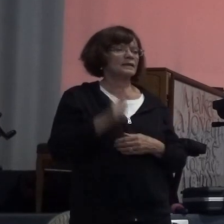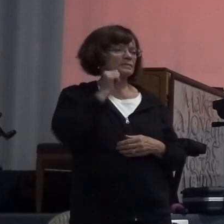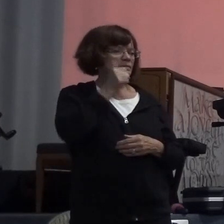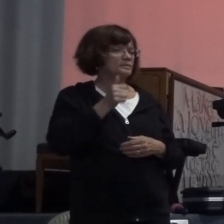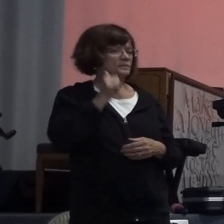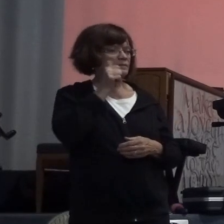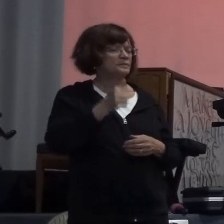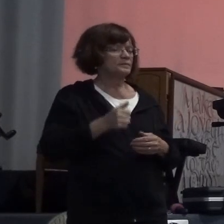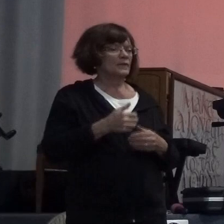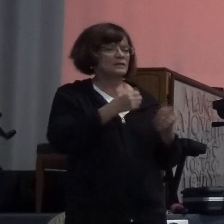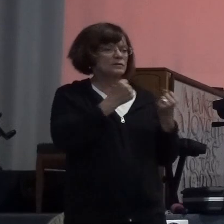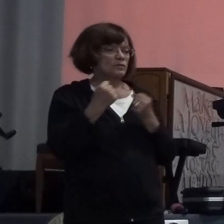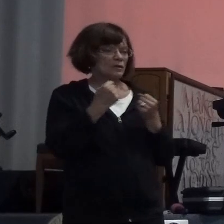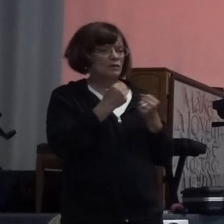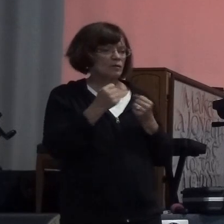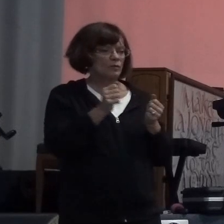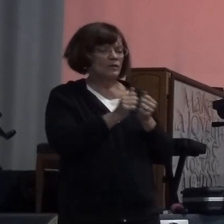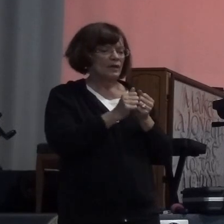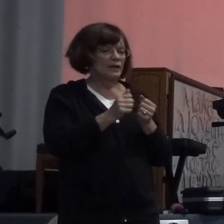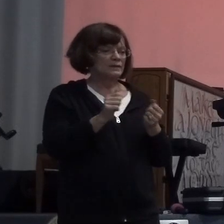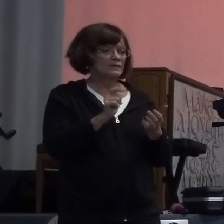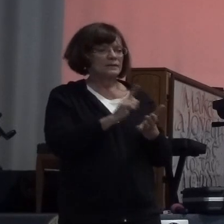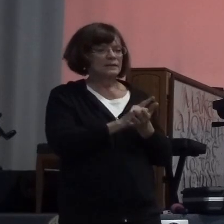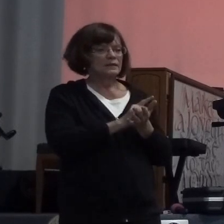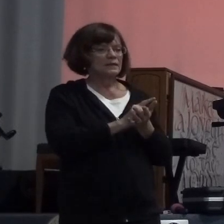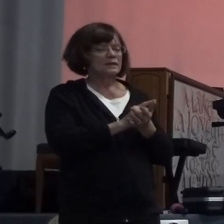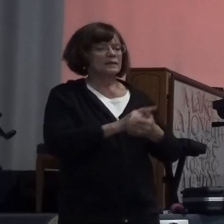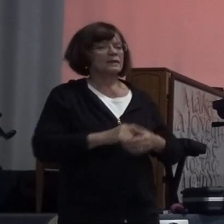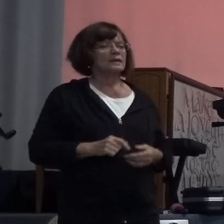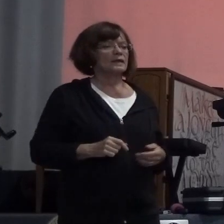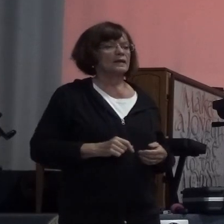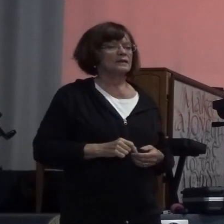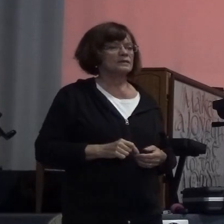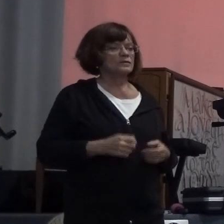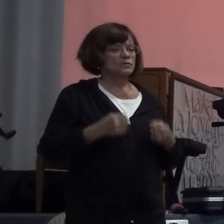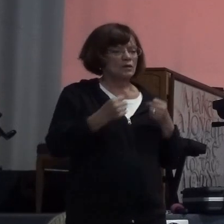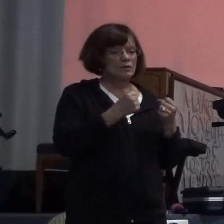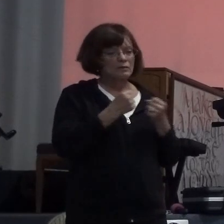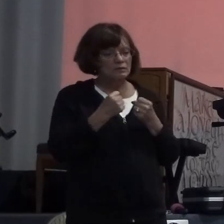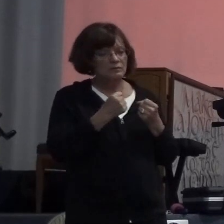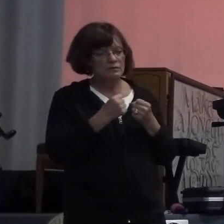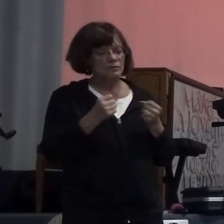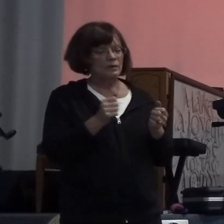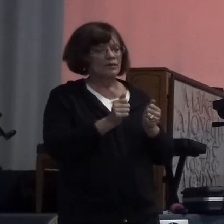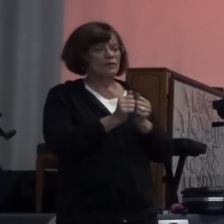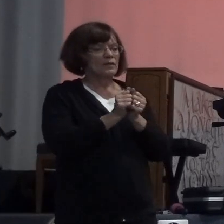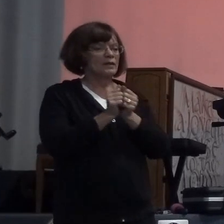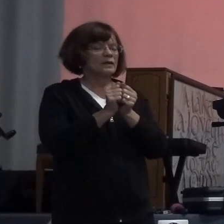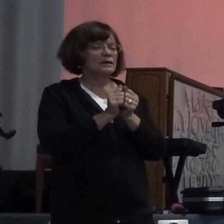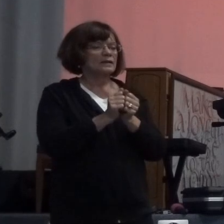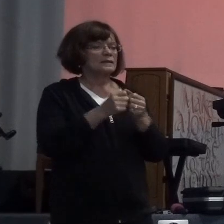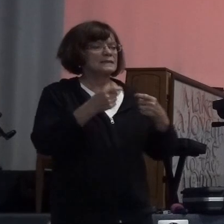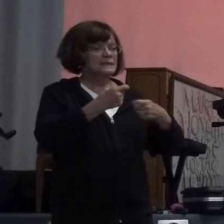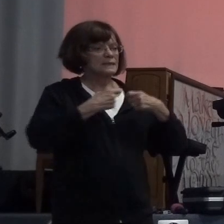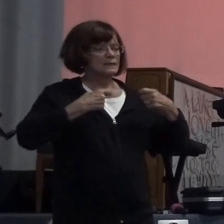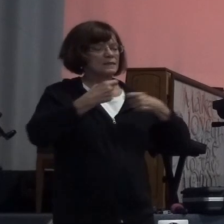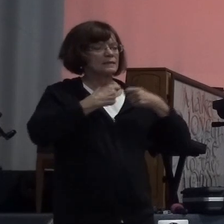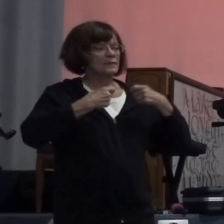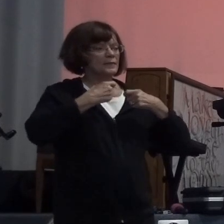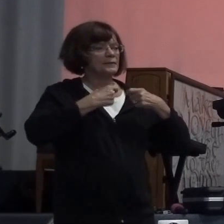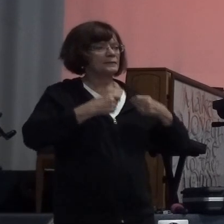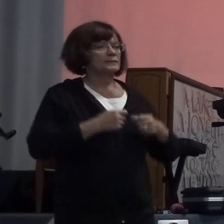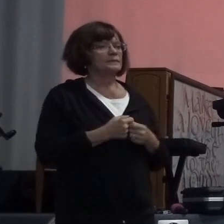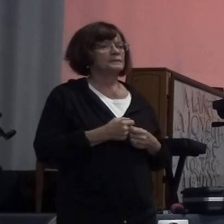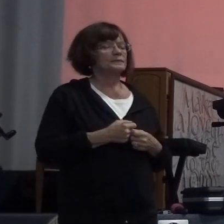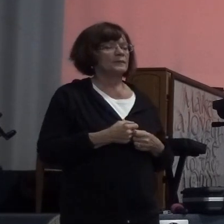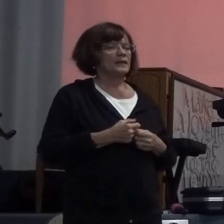struggle with that. And I'll admit that to you. I struggle with sin, a multitude of sins. And